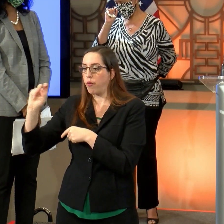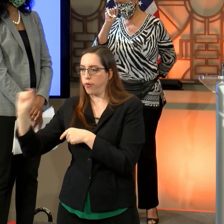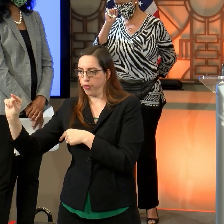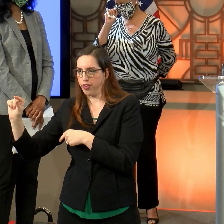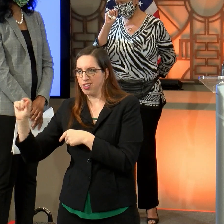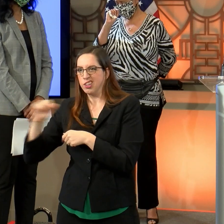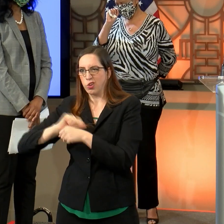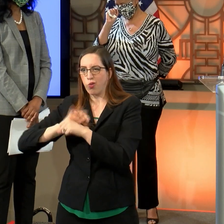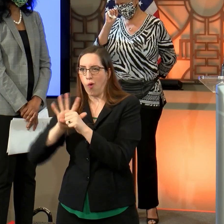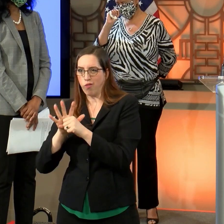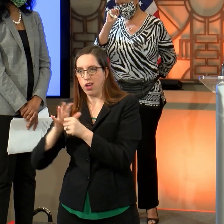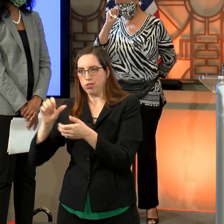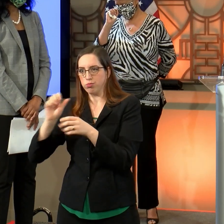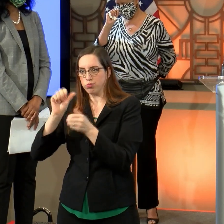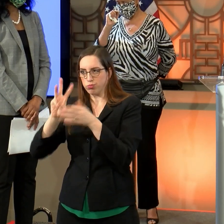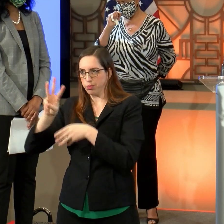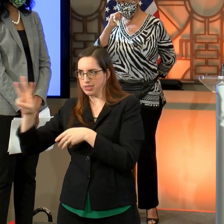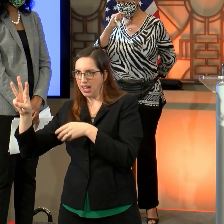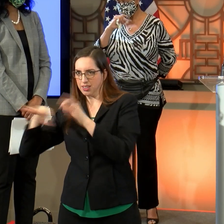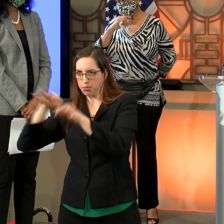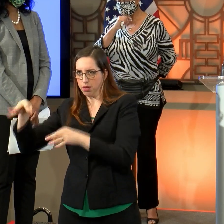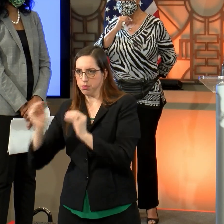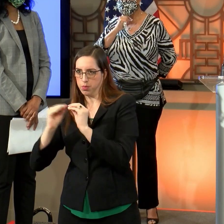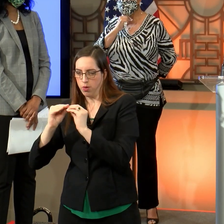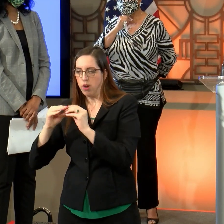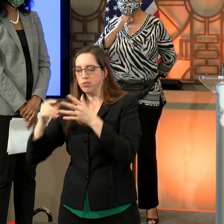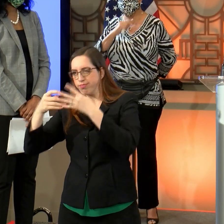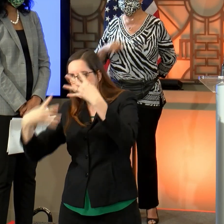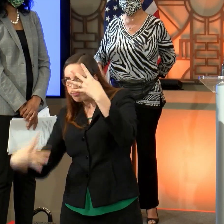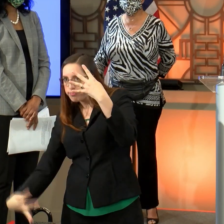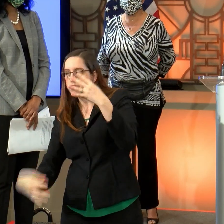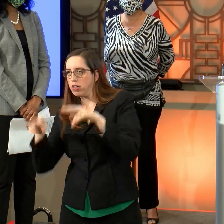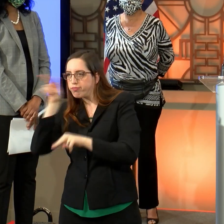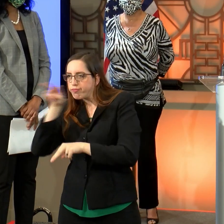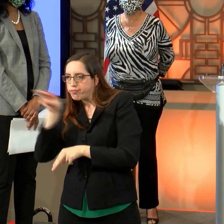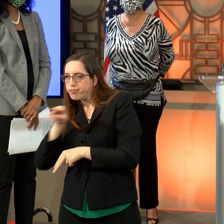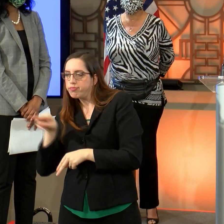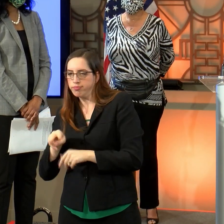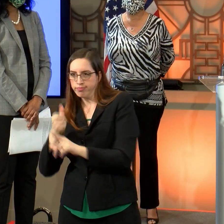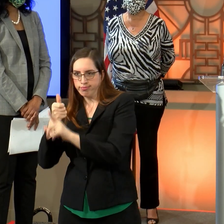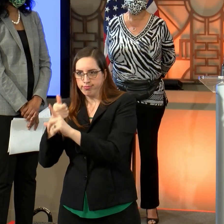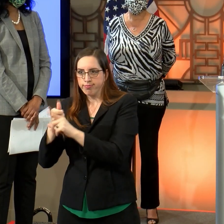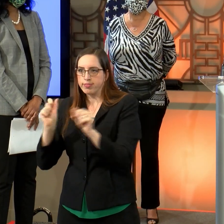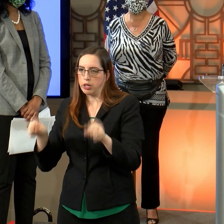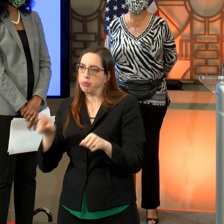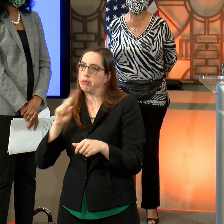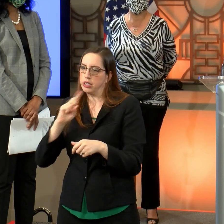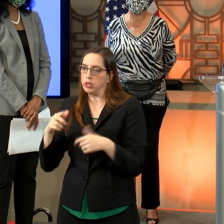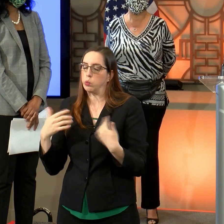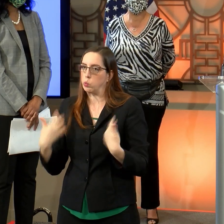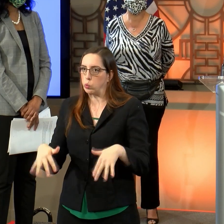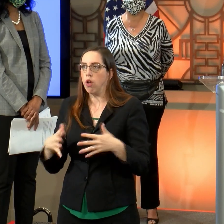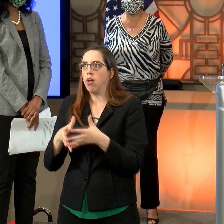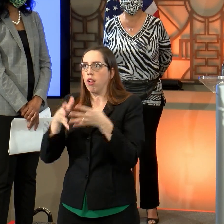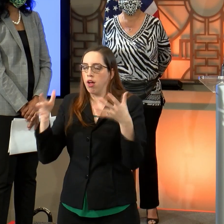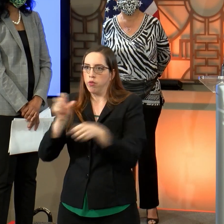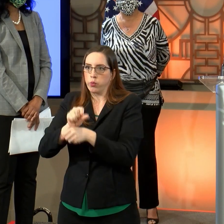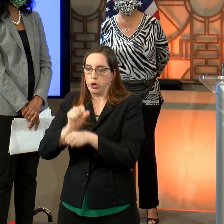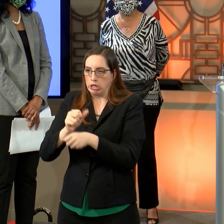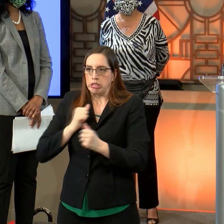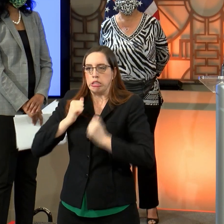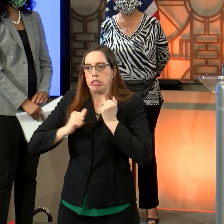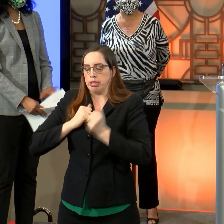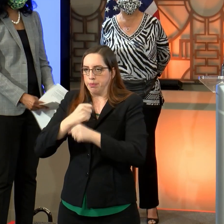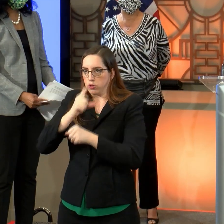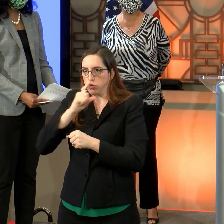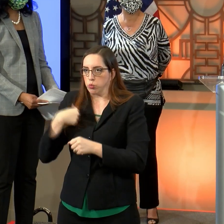page, and that will tell you even more things that we're doing. It's really been a huge effort to be sure that we do what we